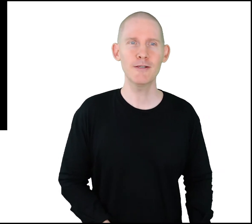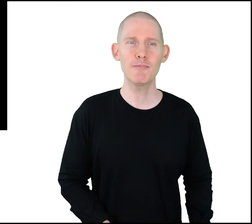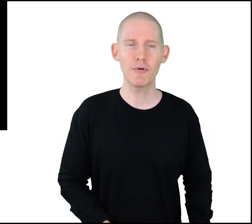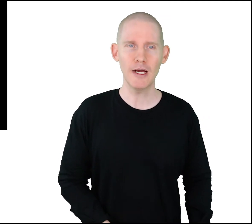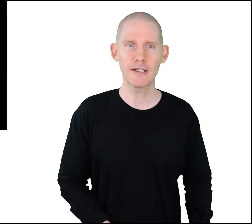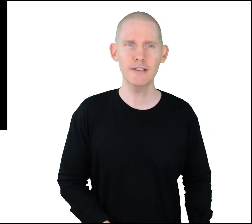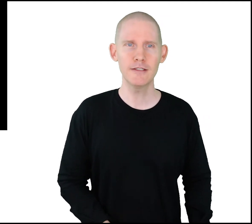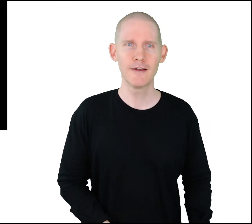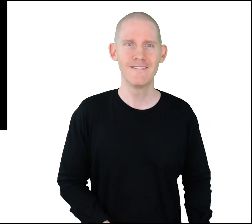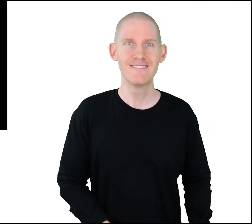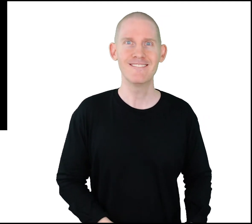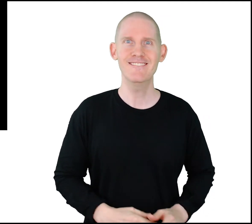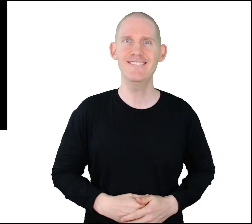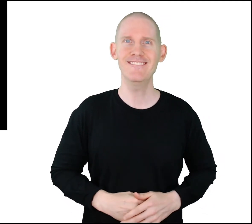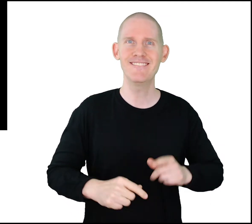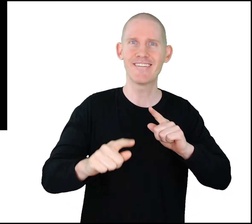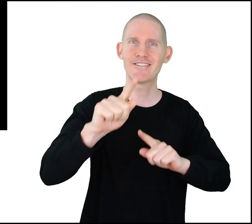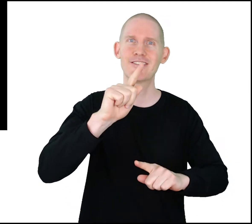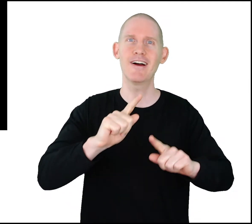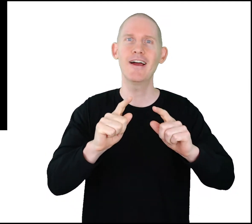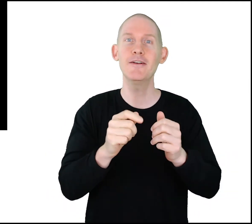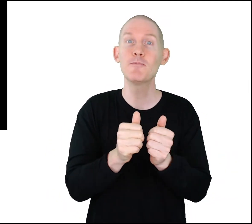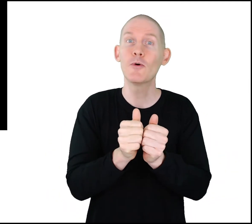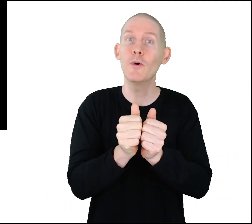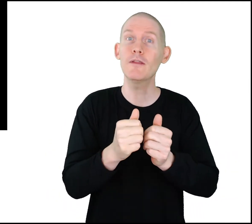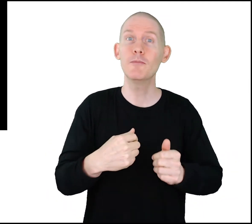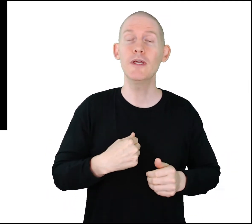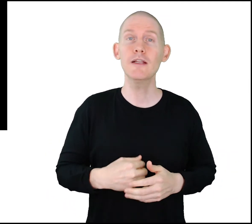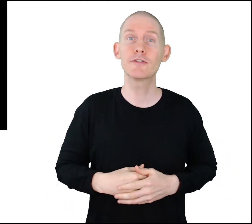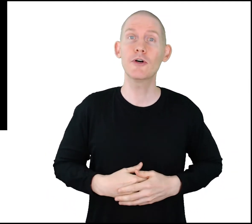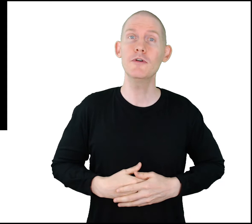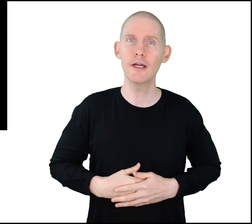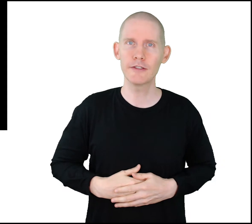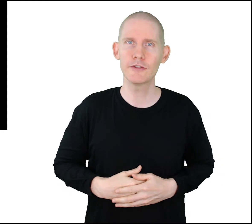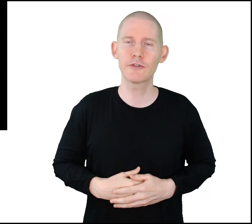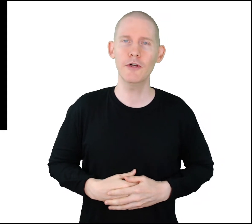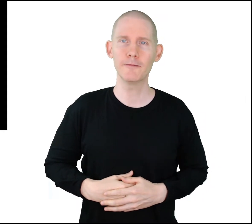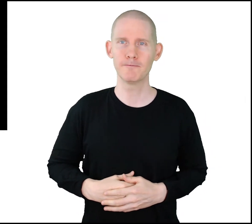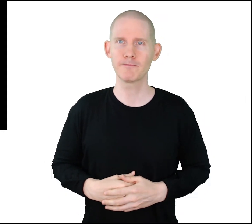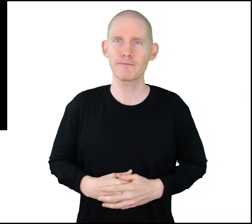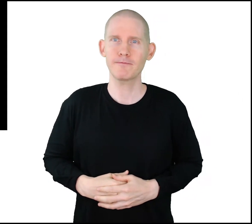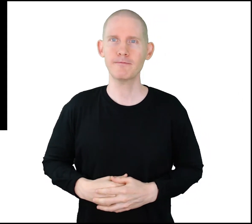some practice. Sign with me. Let's go nice and slow.